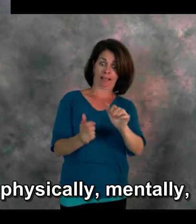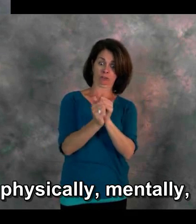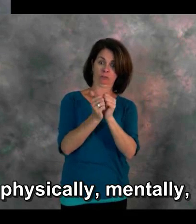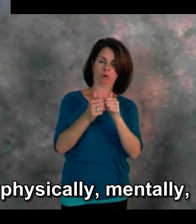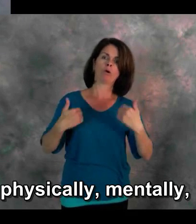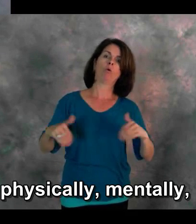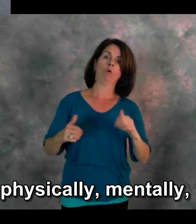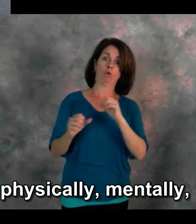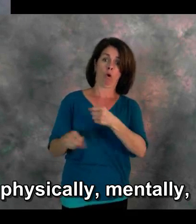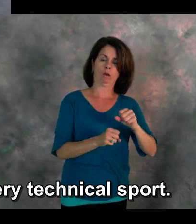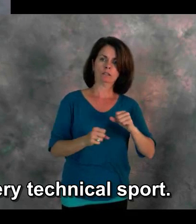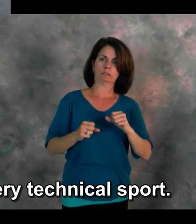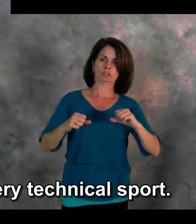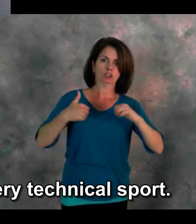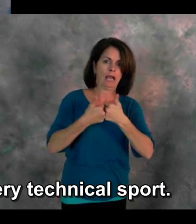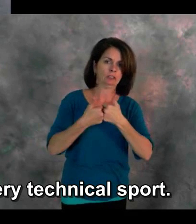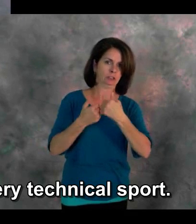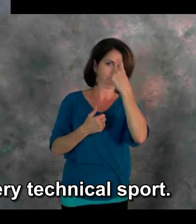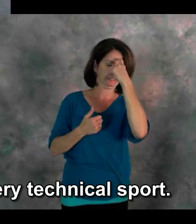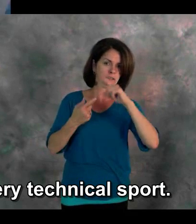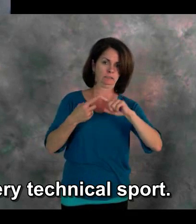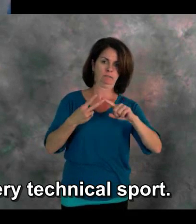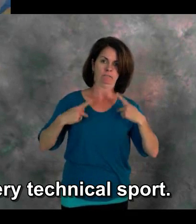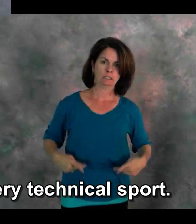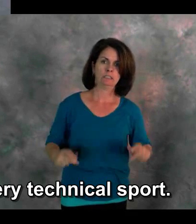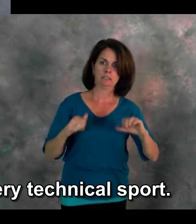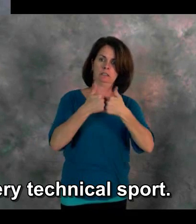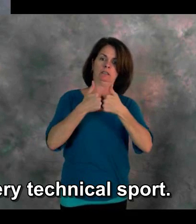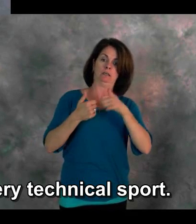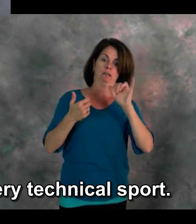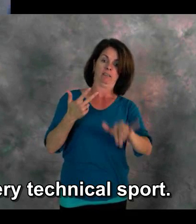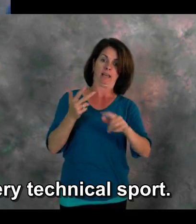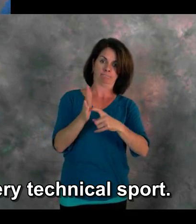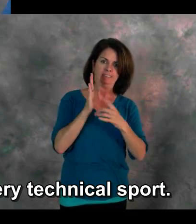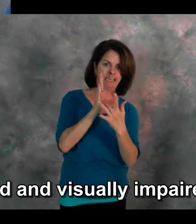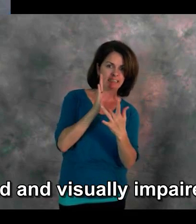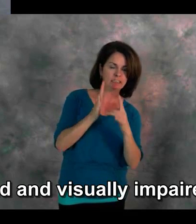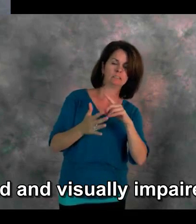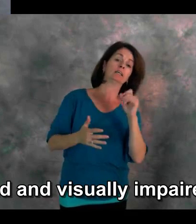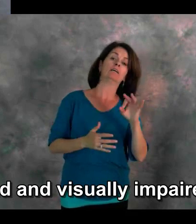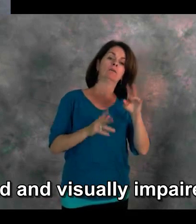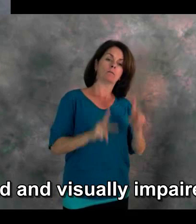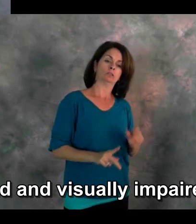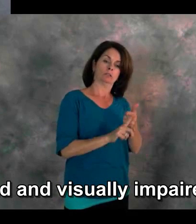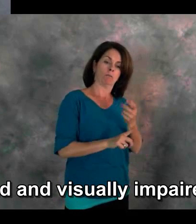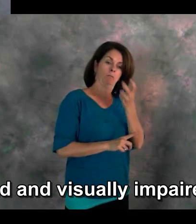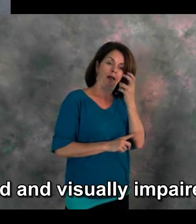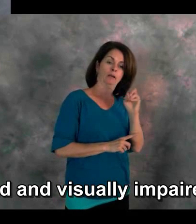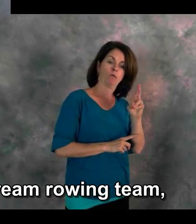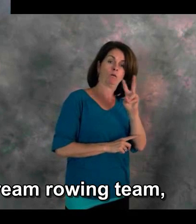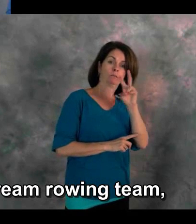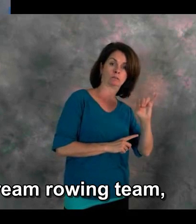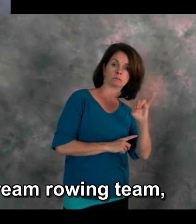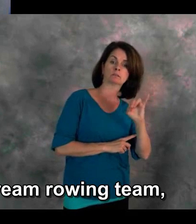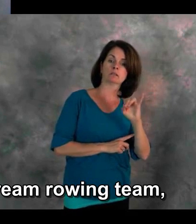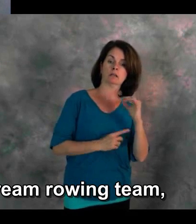sport, physically, mentally, all of the above, very technical sport. And so for someone who's blind and visually